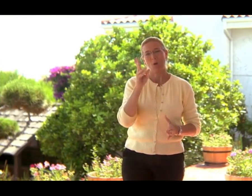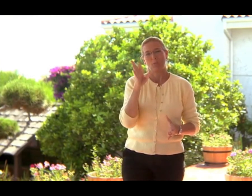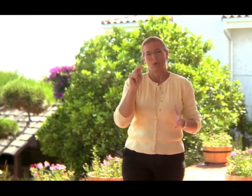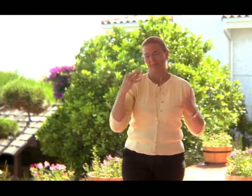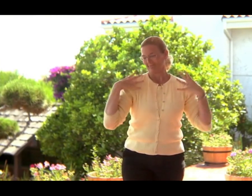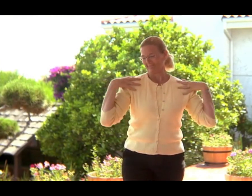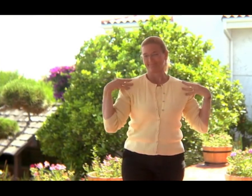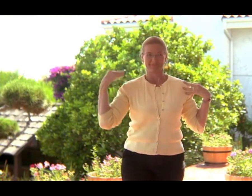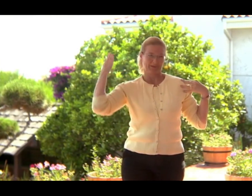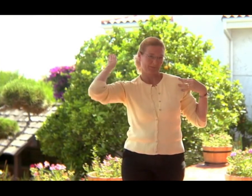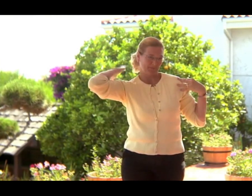there.